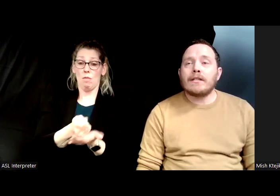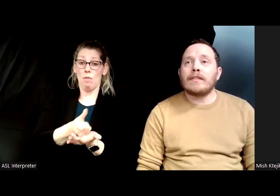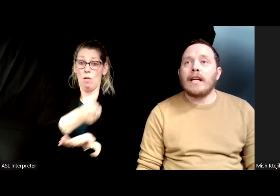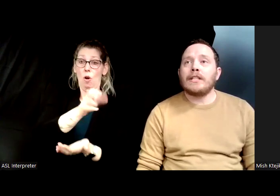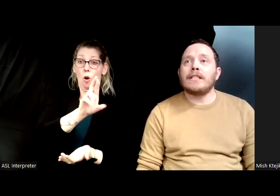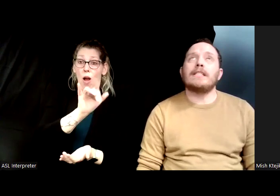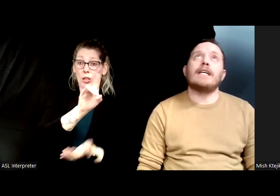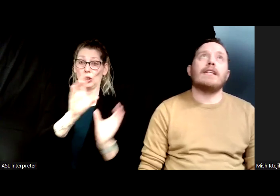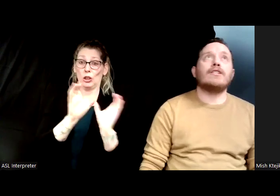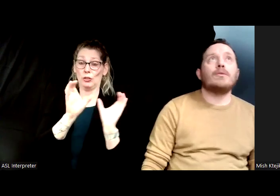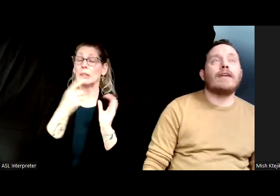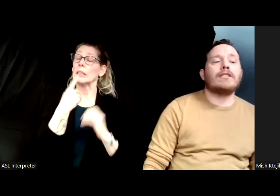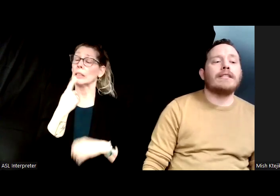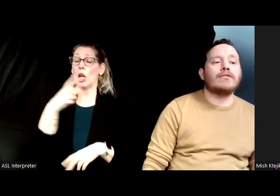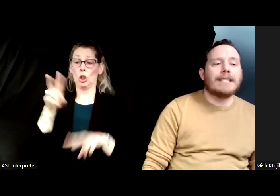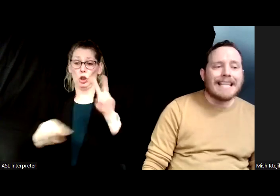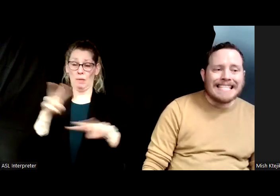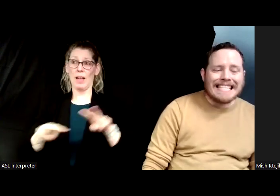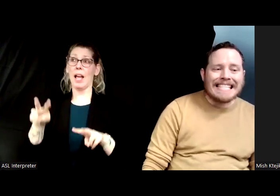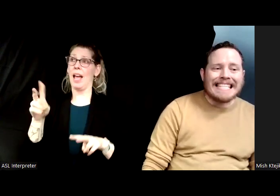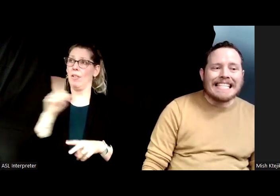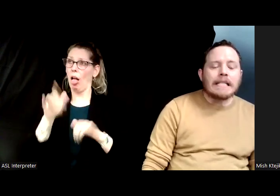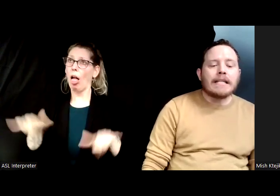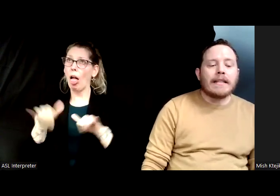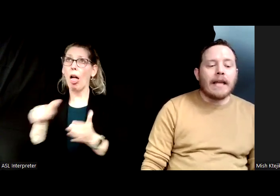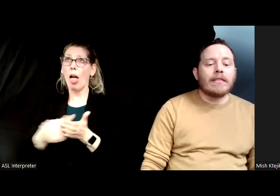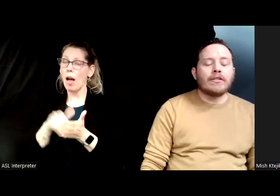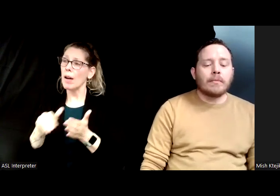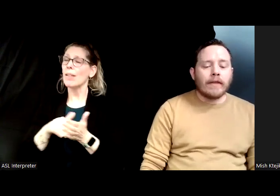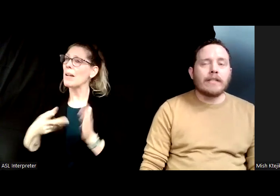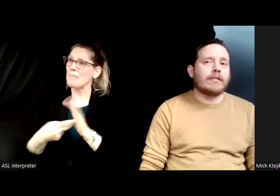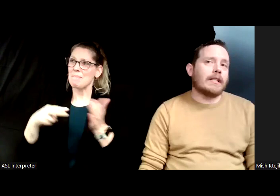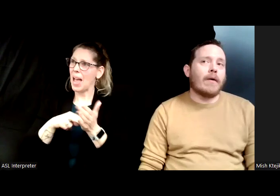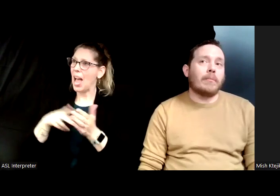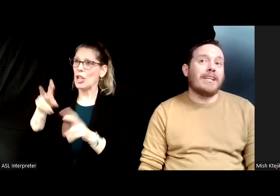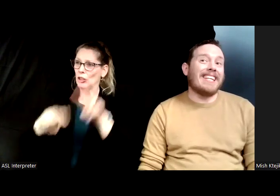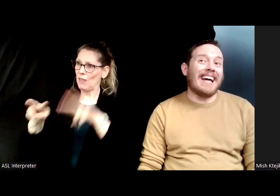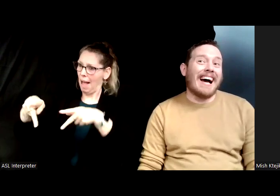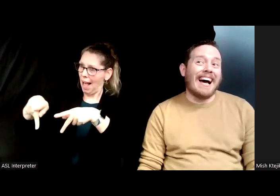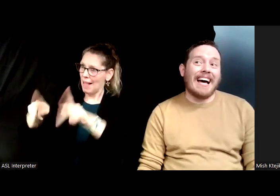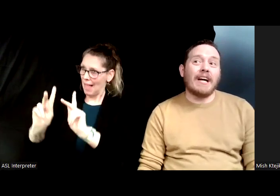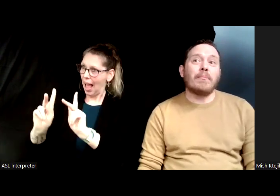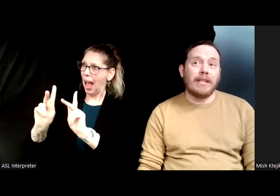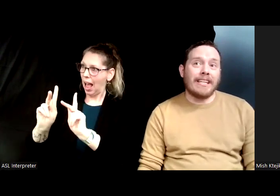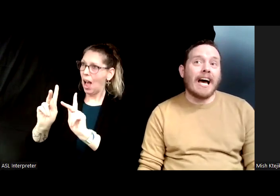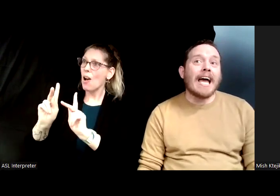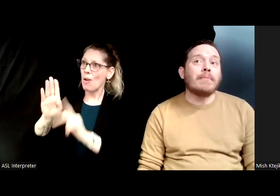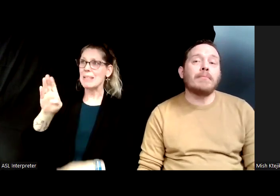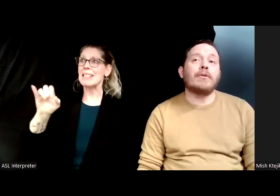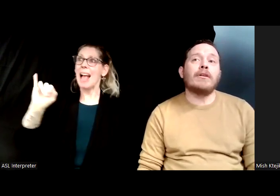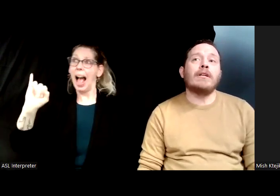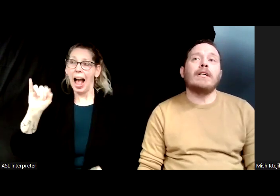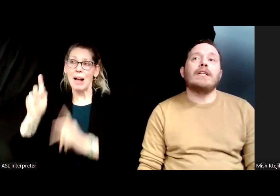RID certification to say that the supervisory is redundant, then the supervisories allow